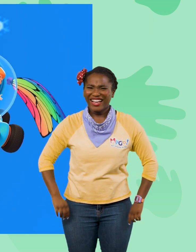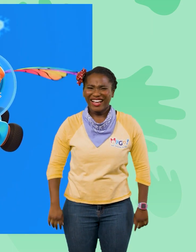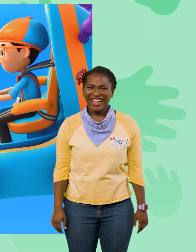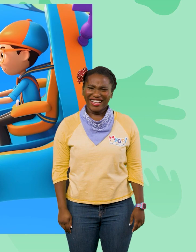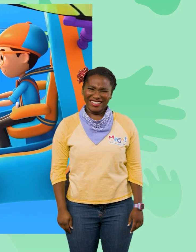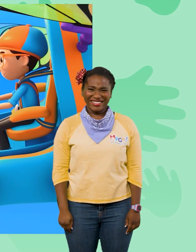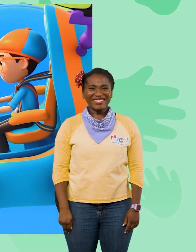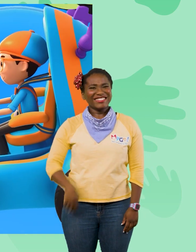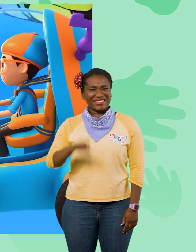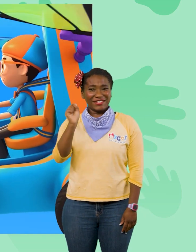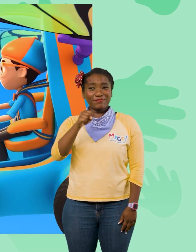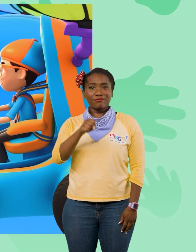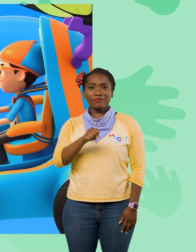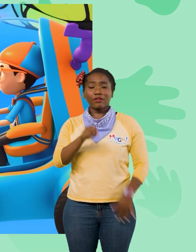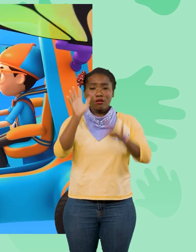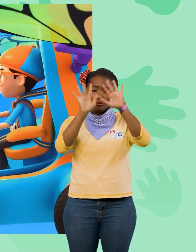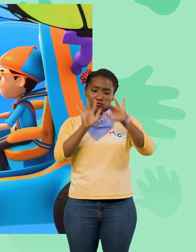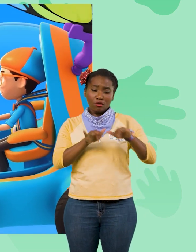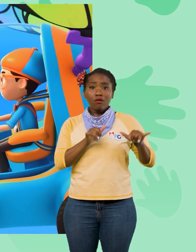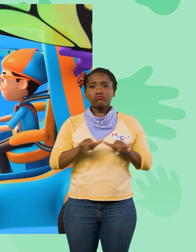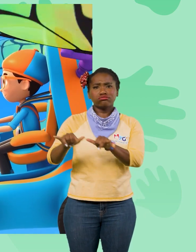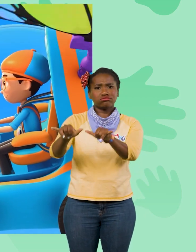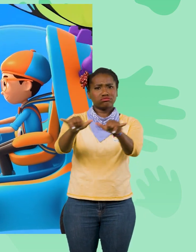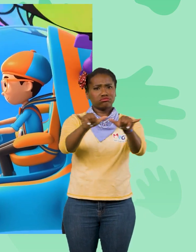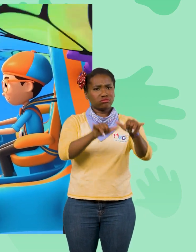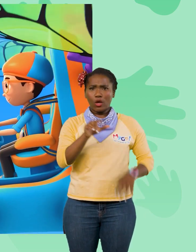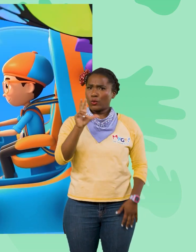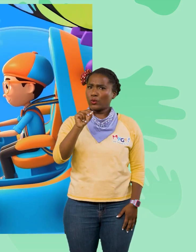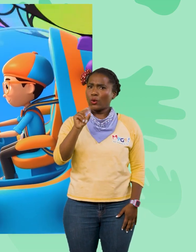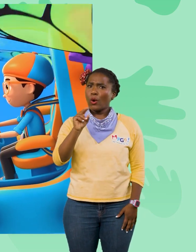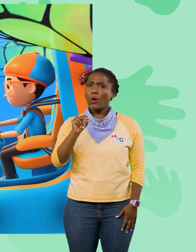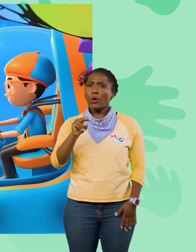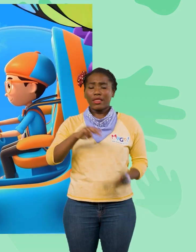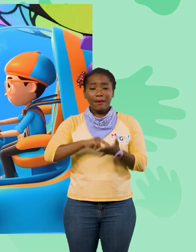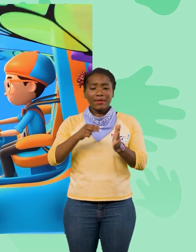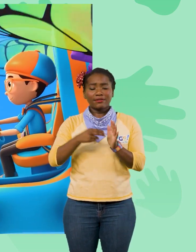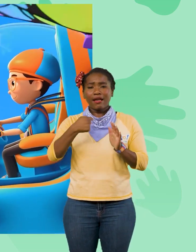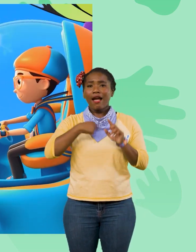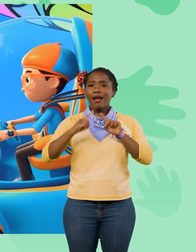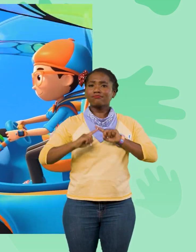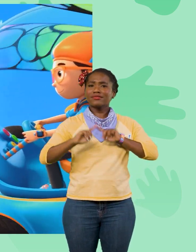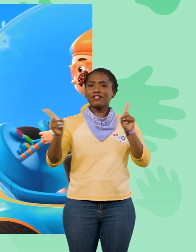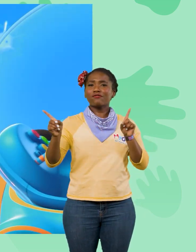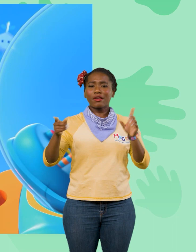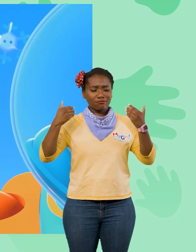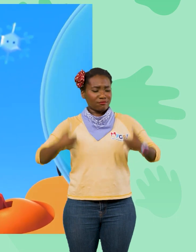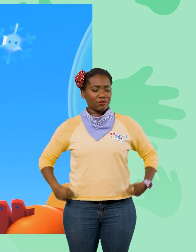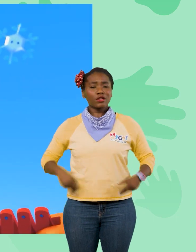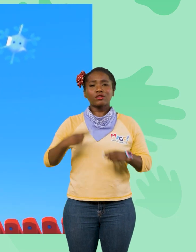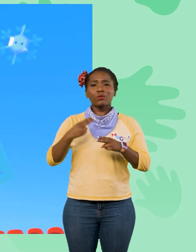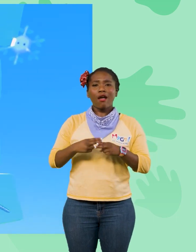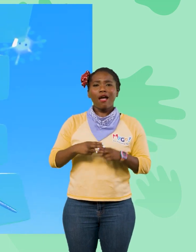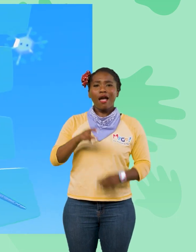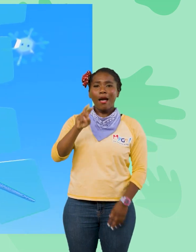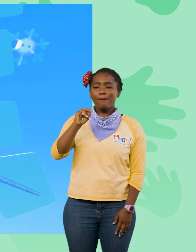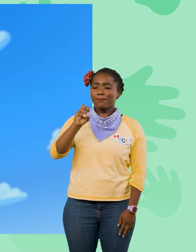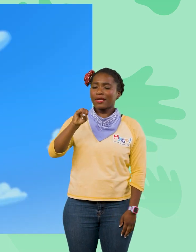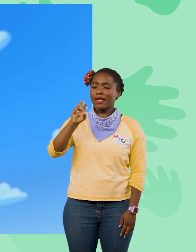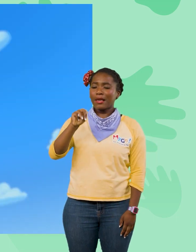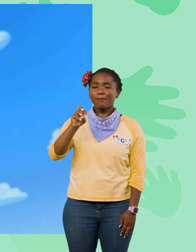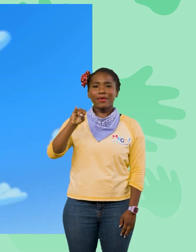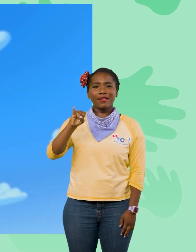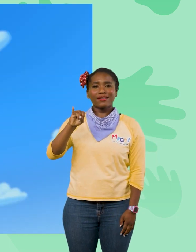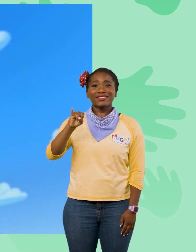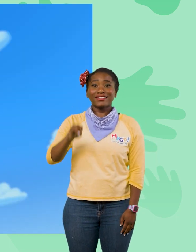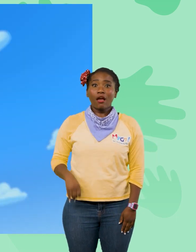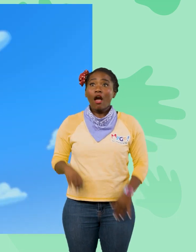design. Yep, no two snowflakes are alike. That means there's no one like me. That's why I'm called Mimi.